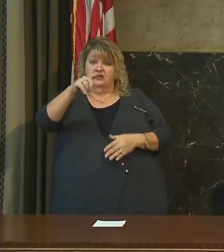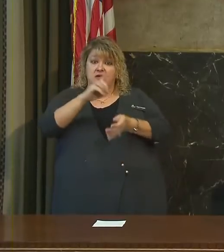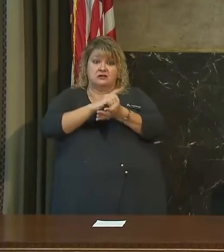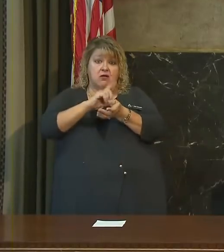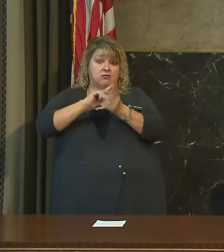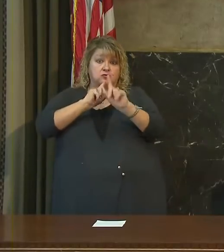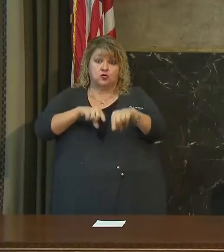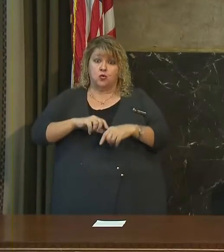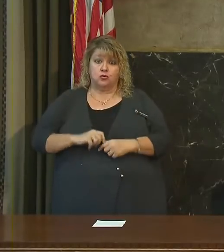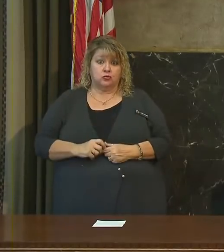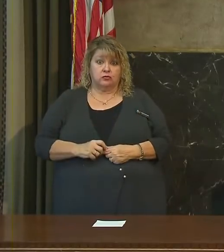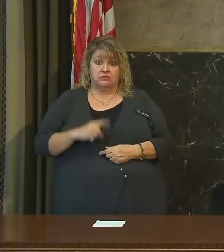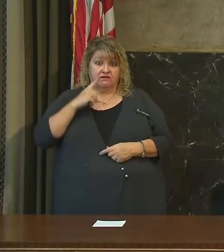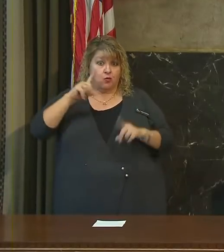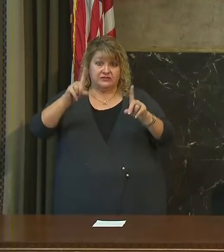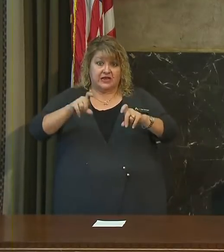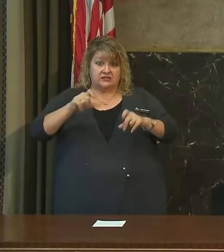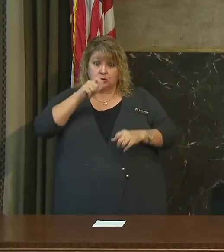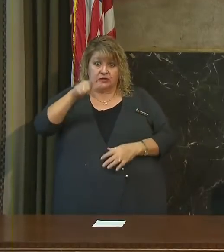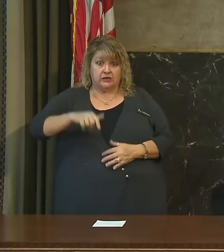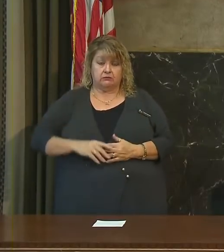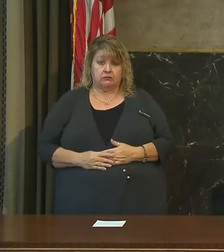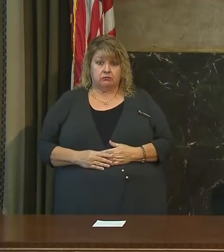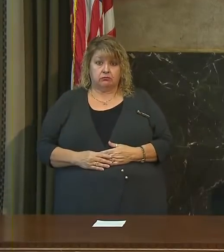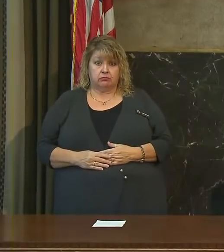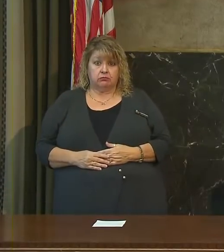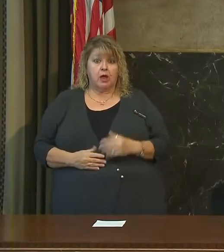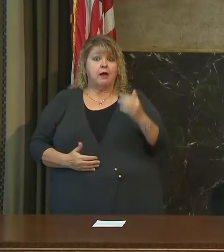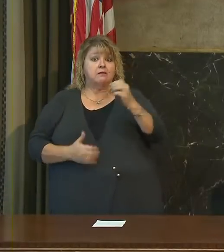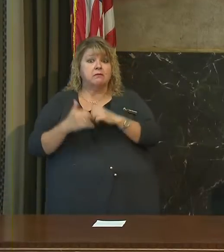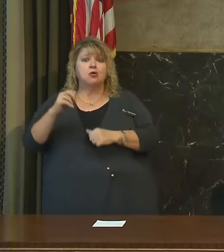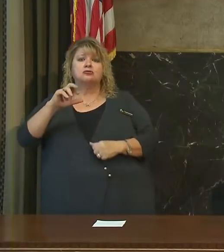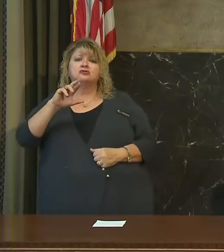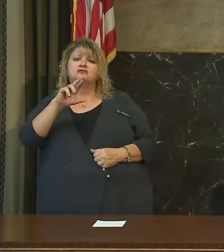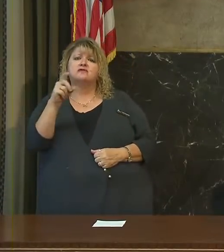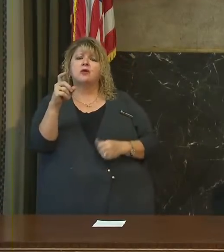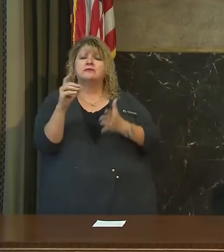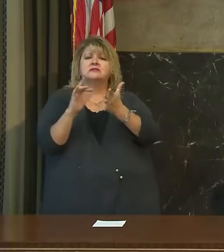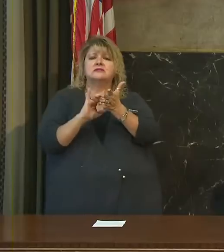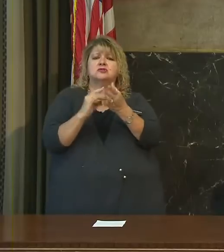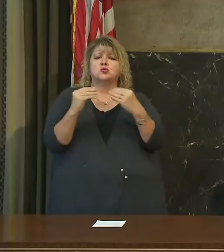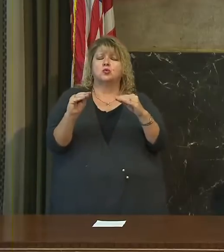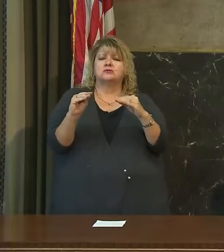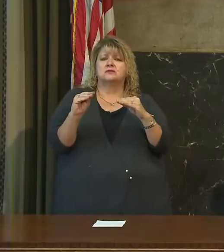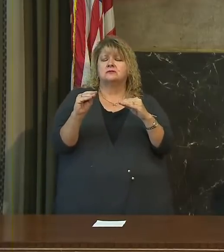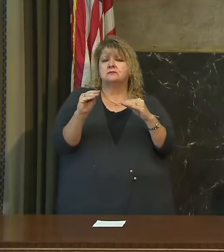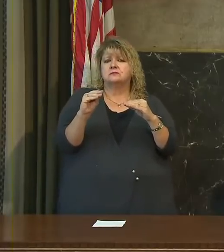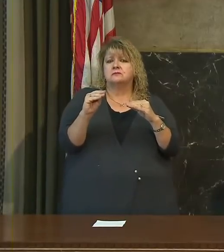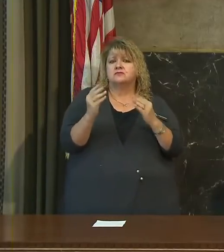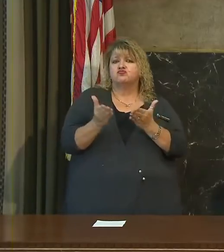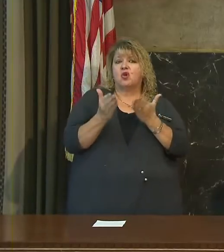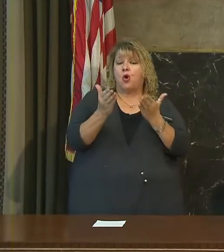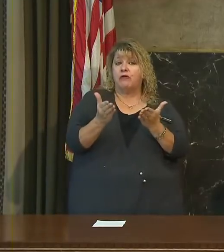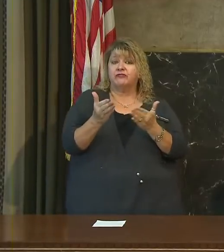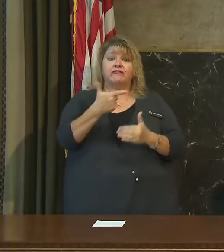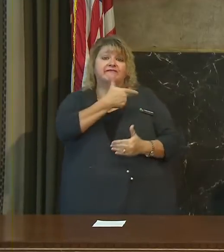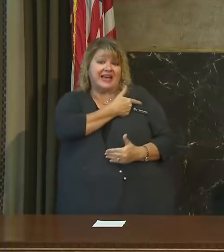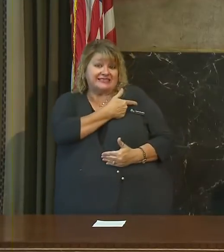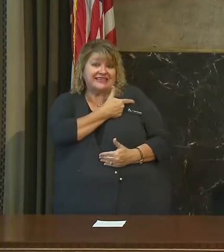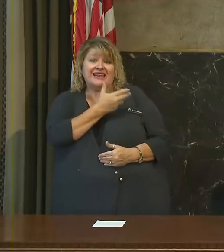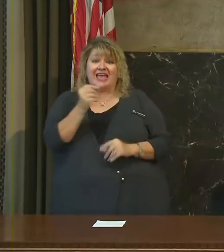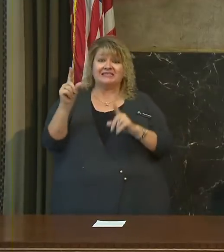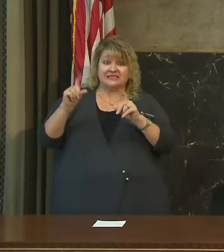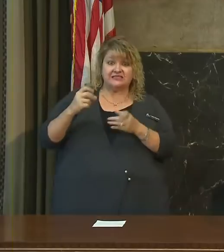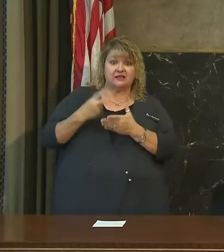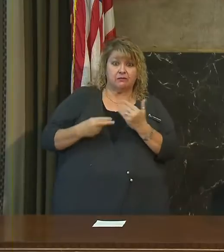typically needed, and I'll say there are most pharmacies right now, commercial pharmacies, offer not only the vaccine but